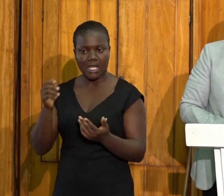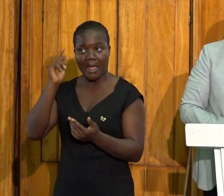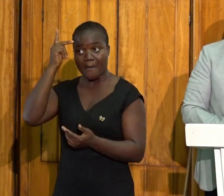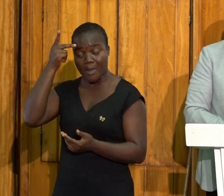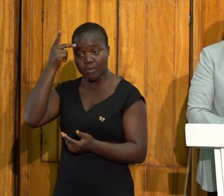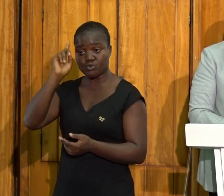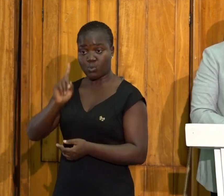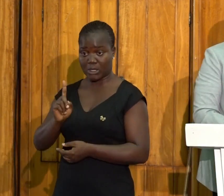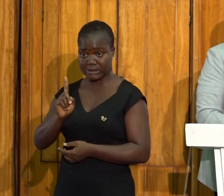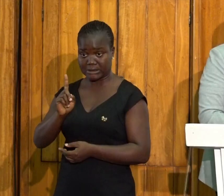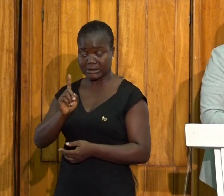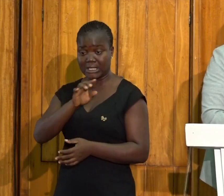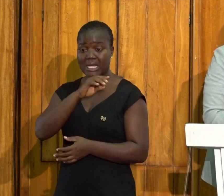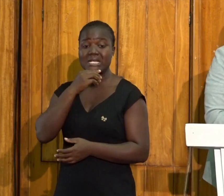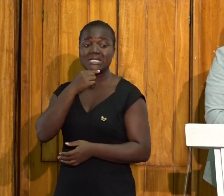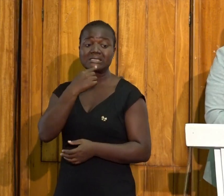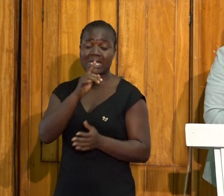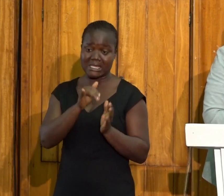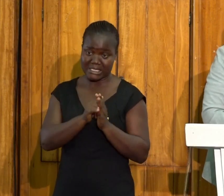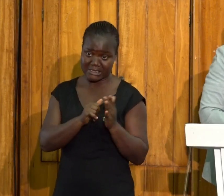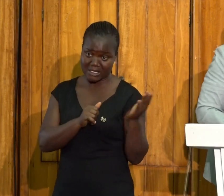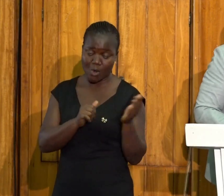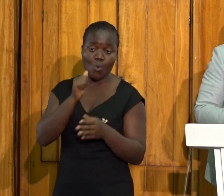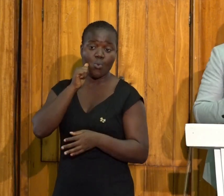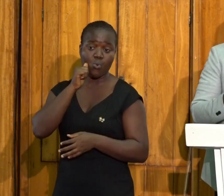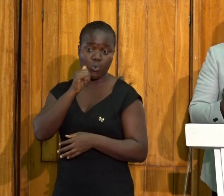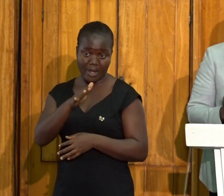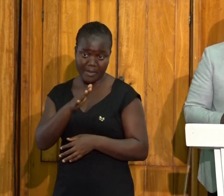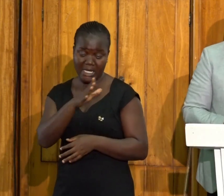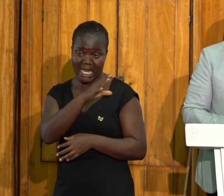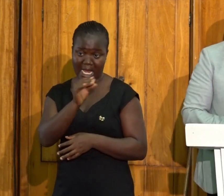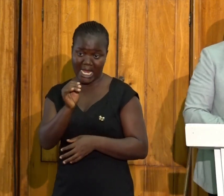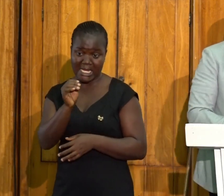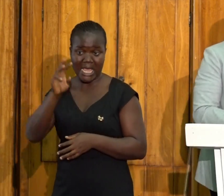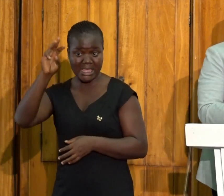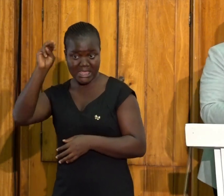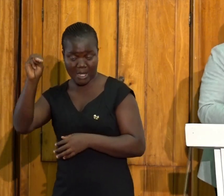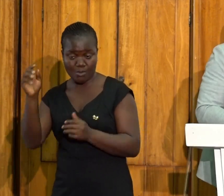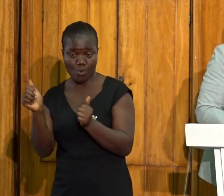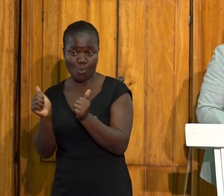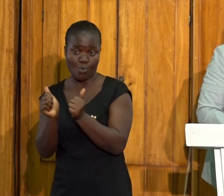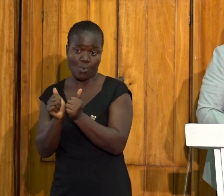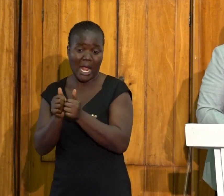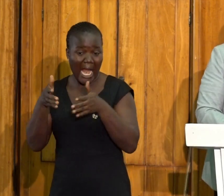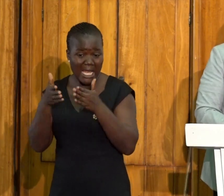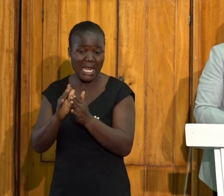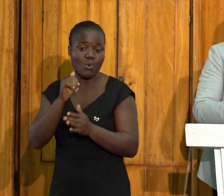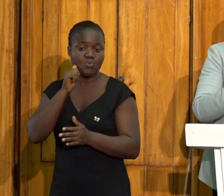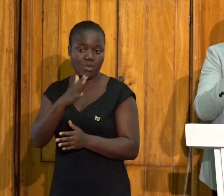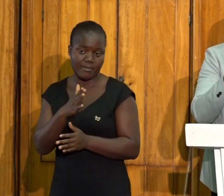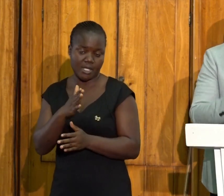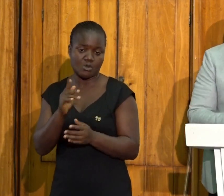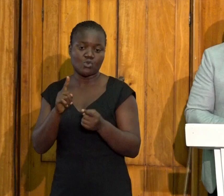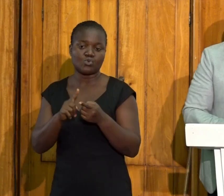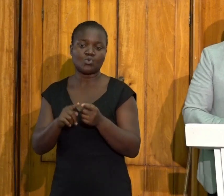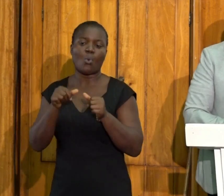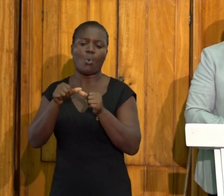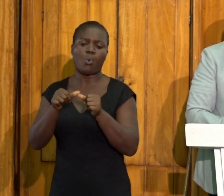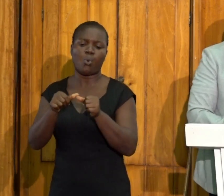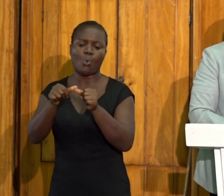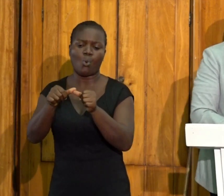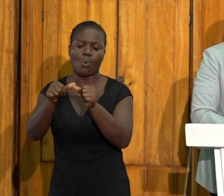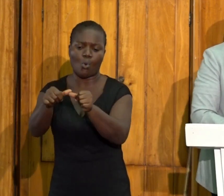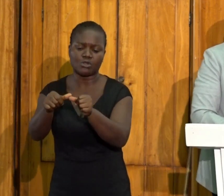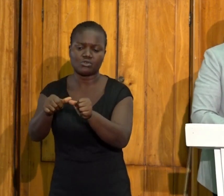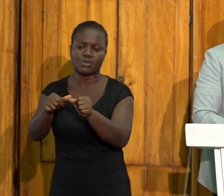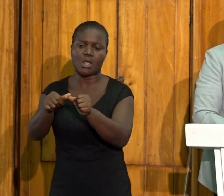1 included cisgender women, and they, with consent, allowed women to actually continue